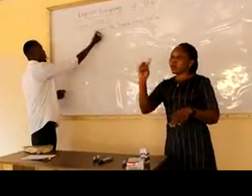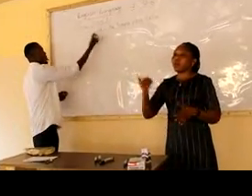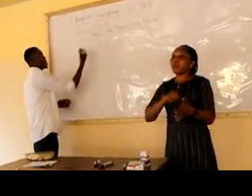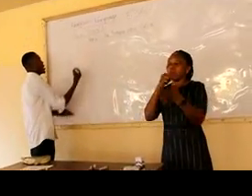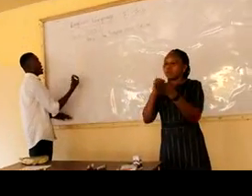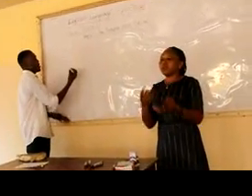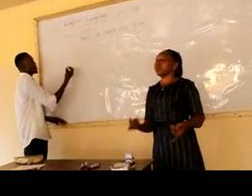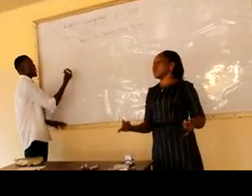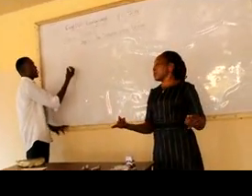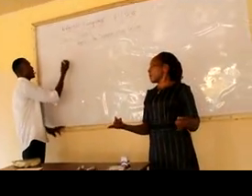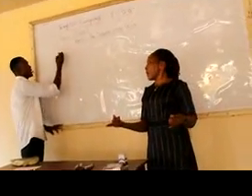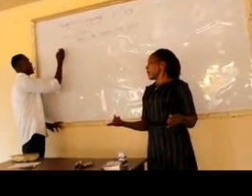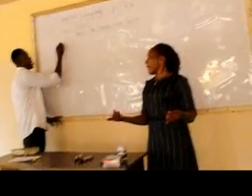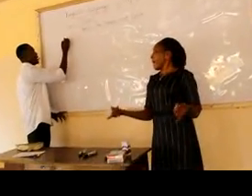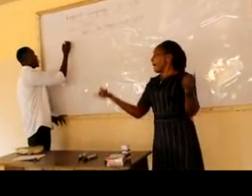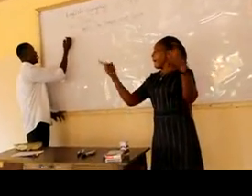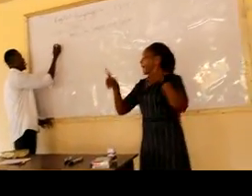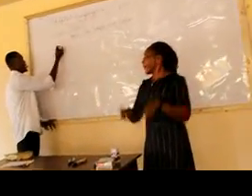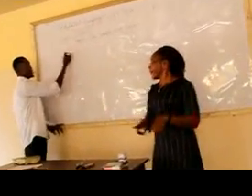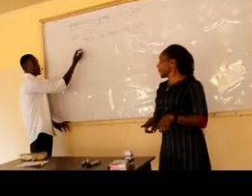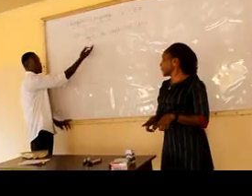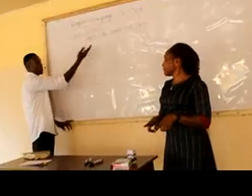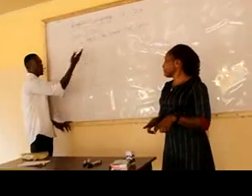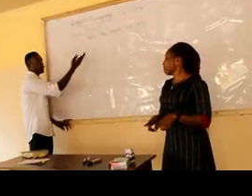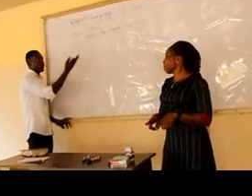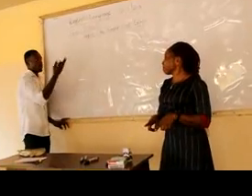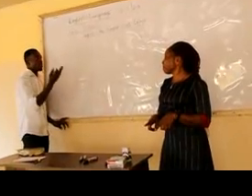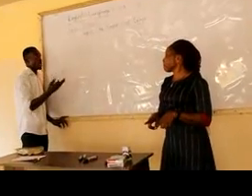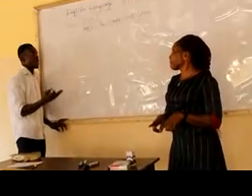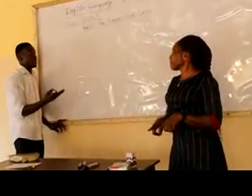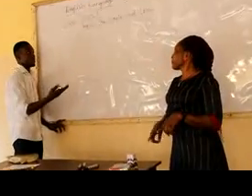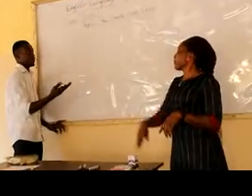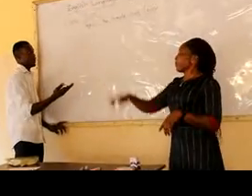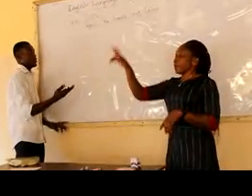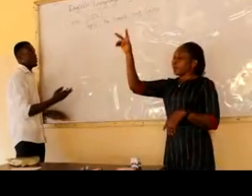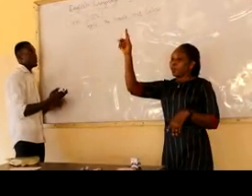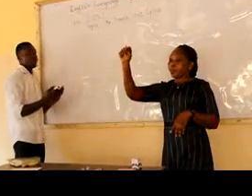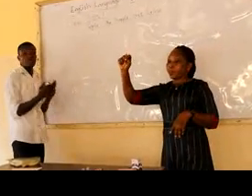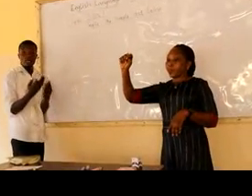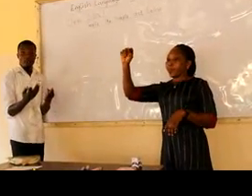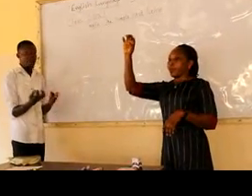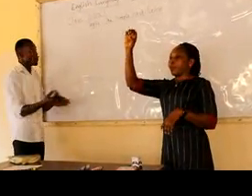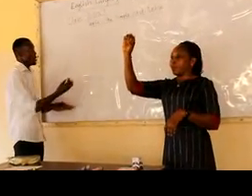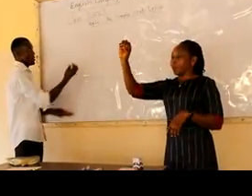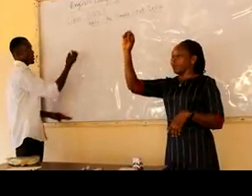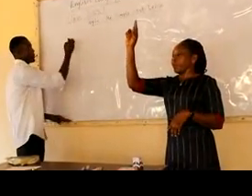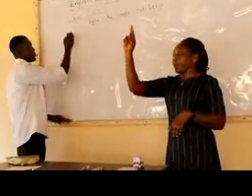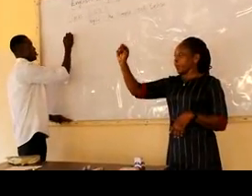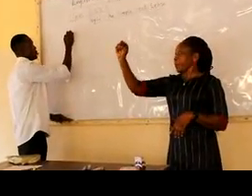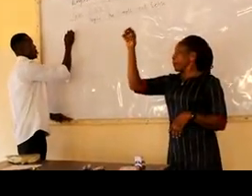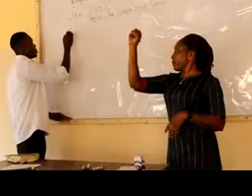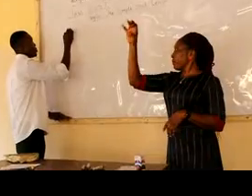we know that a tense can be realized in several